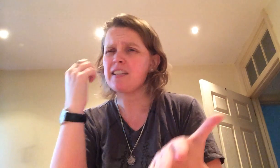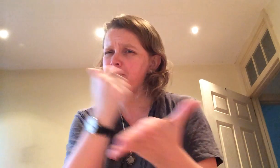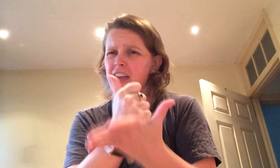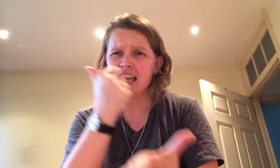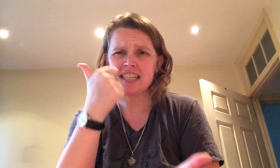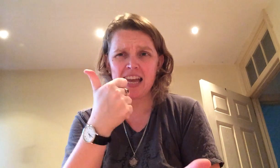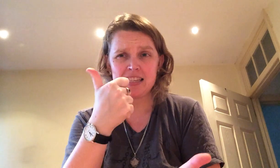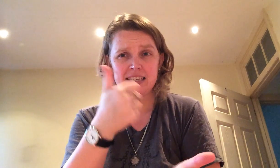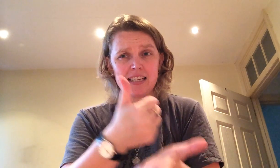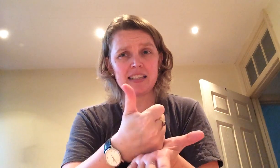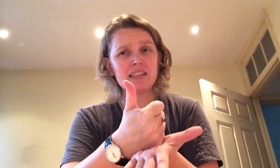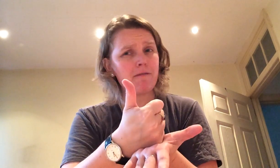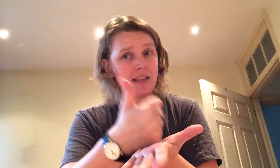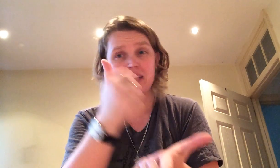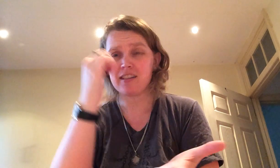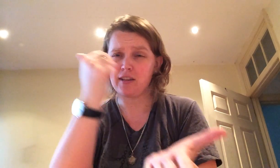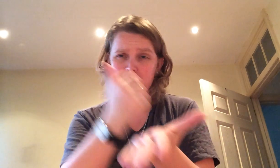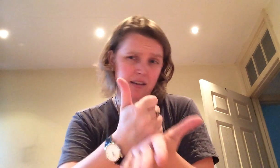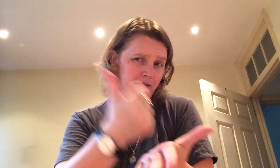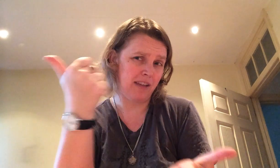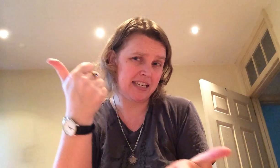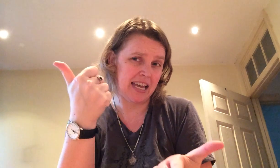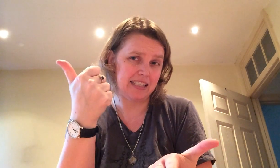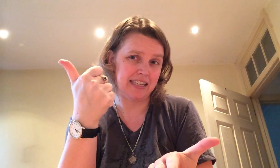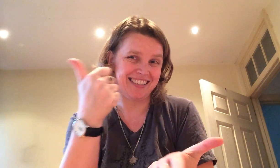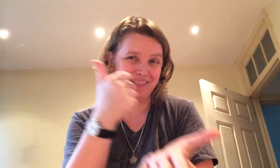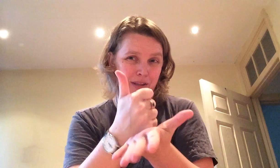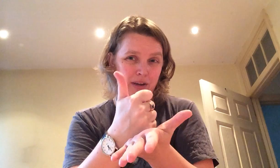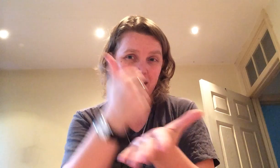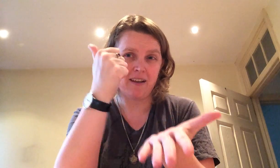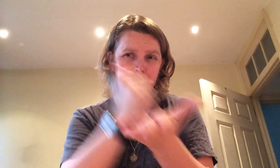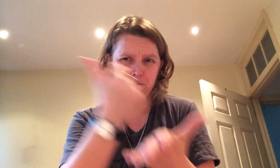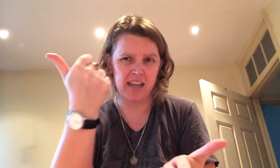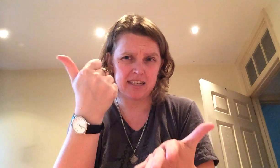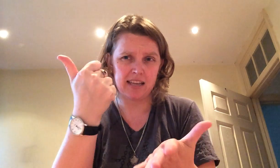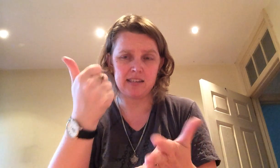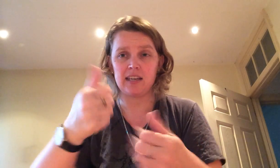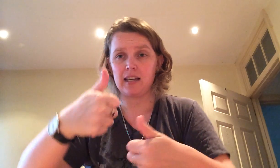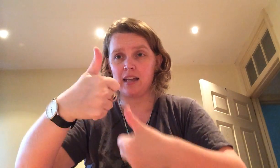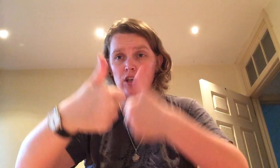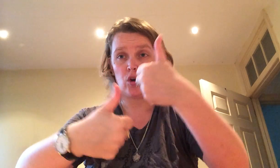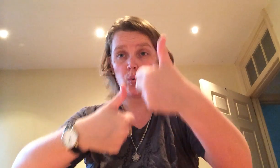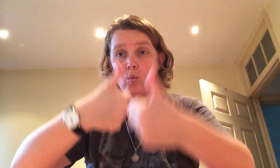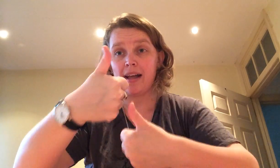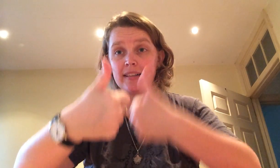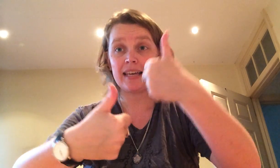a fantastic, and that's a sign, fantastic, by the way, fantastic and well